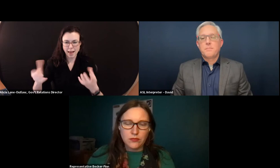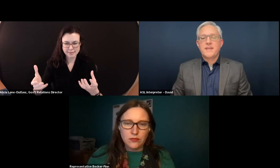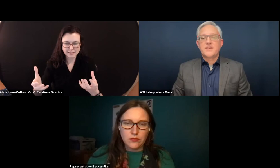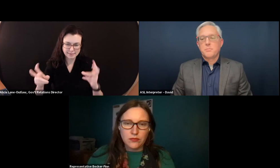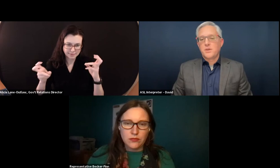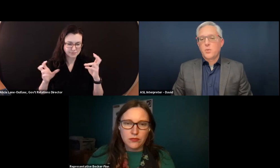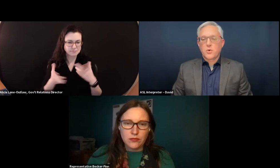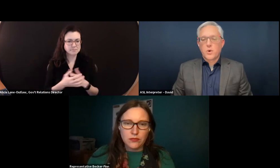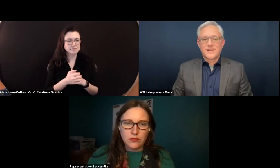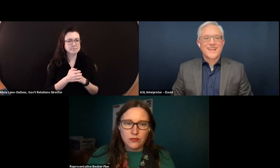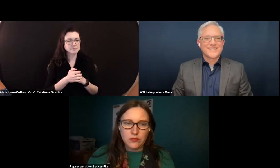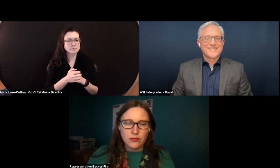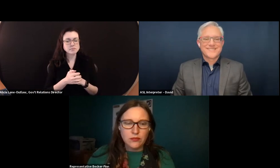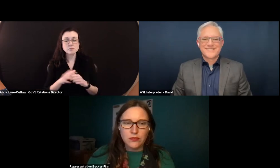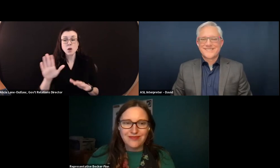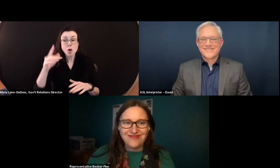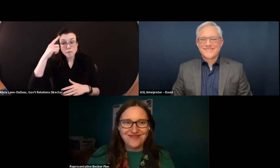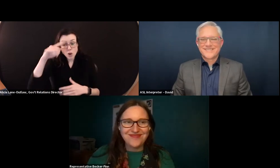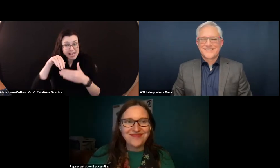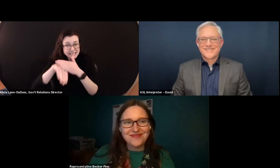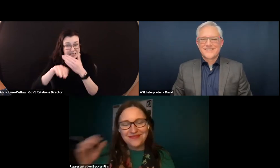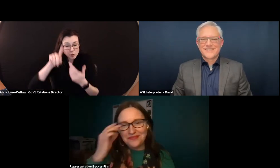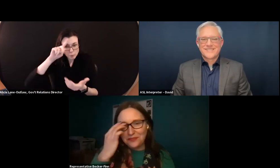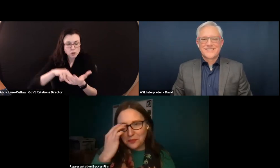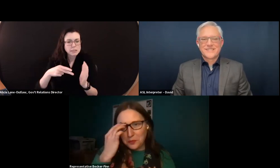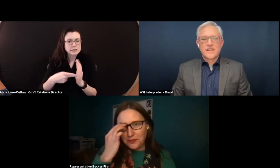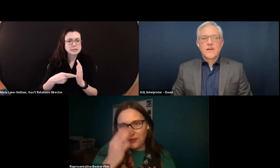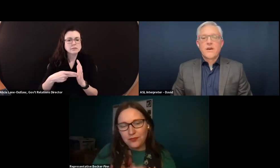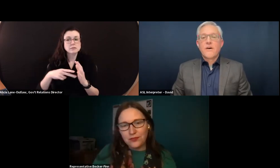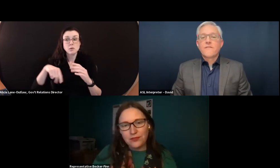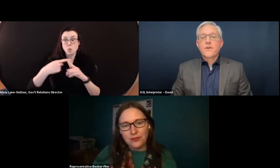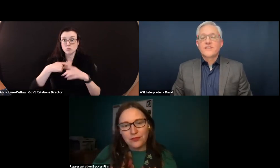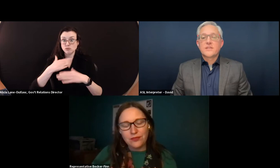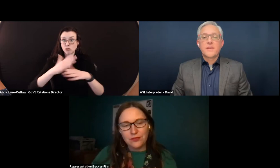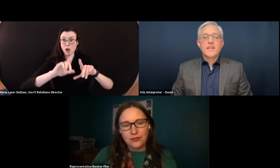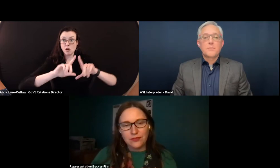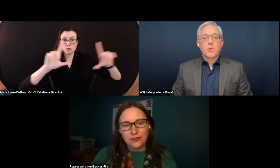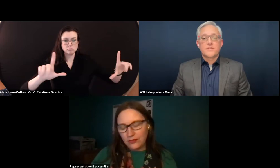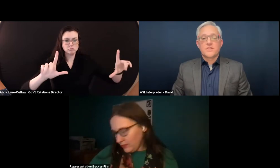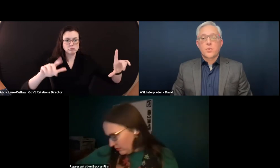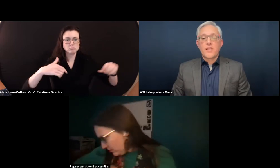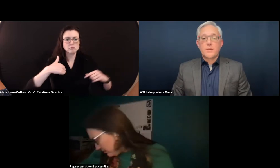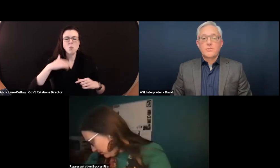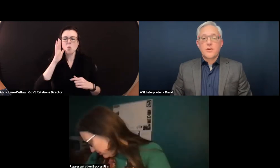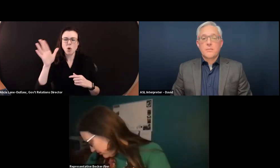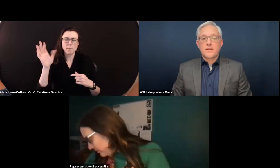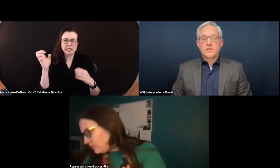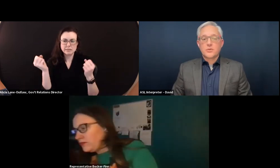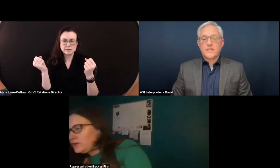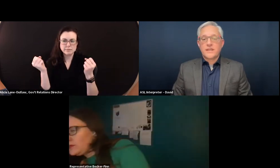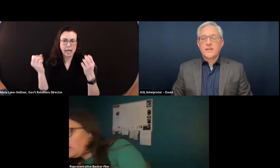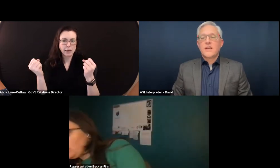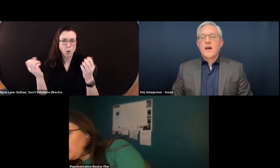quick basic Bill 101 class. For accessibility purposes, while I'm sharing